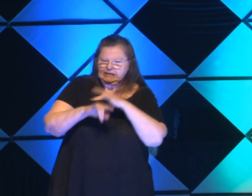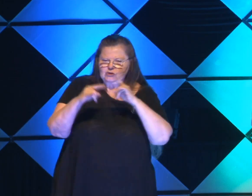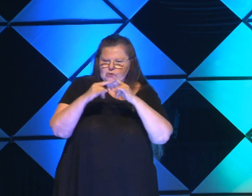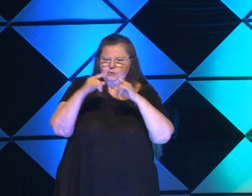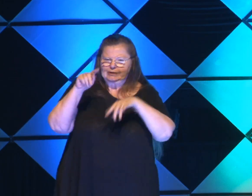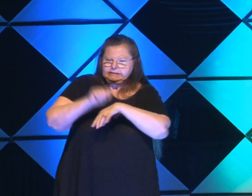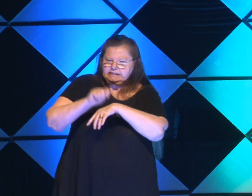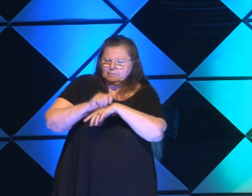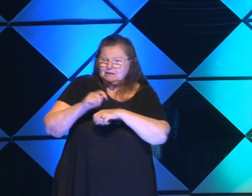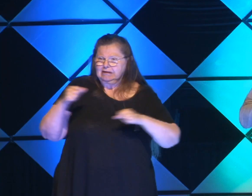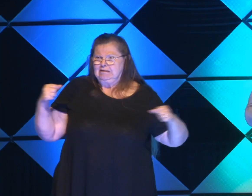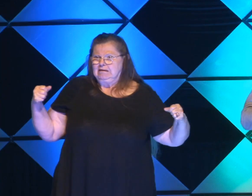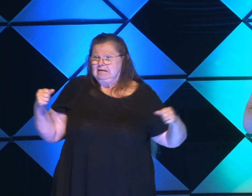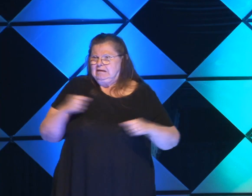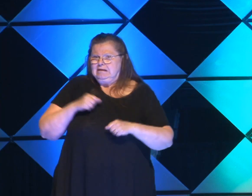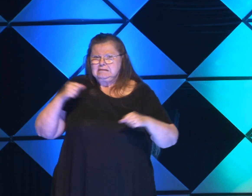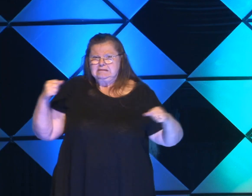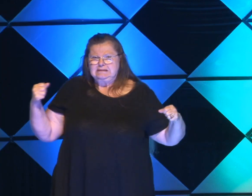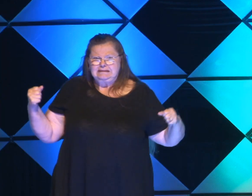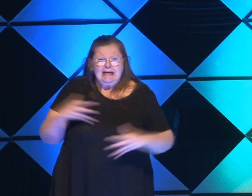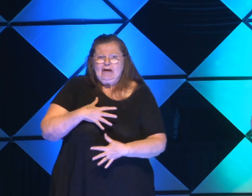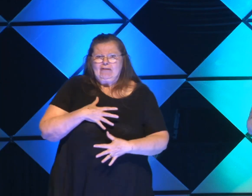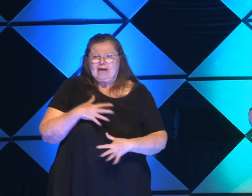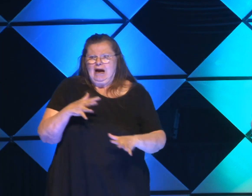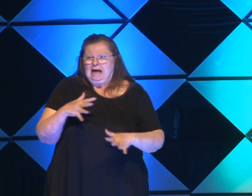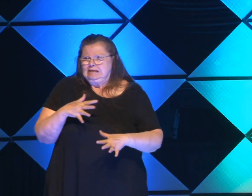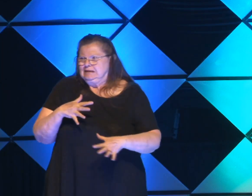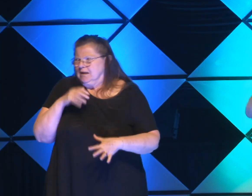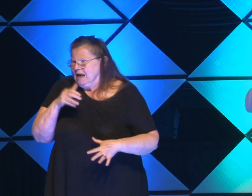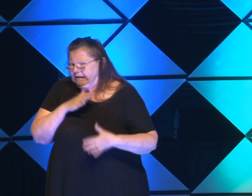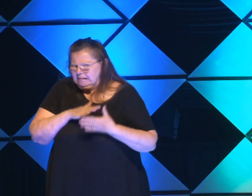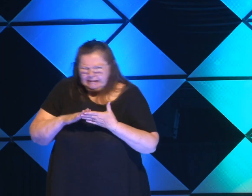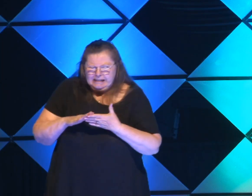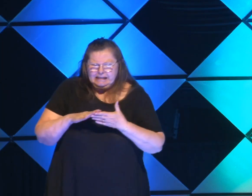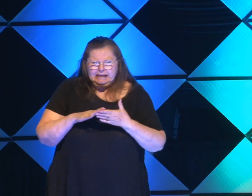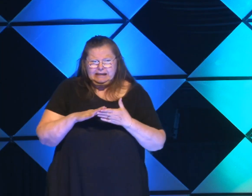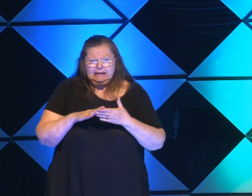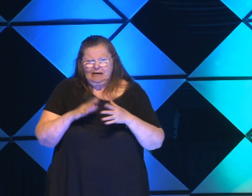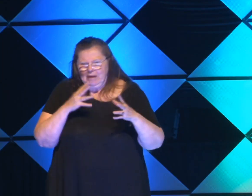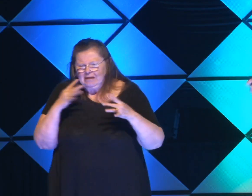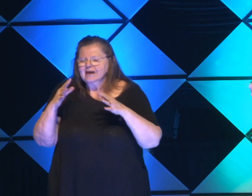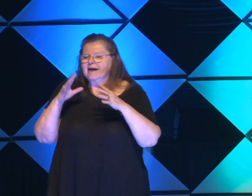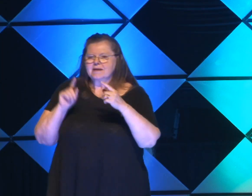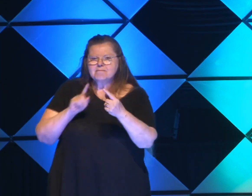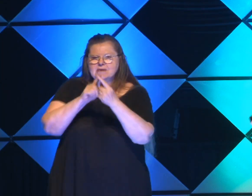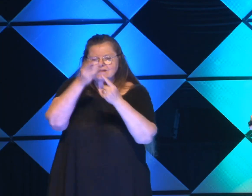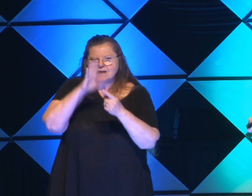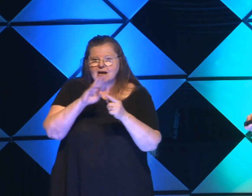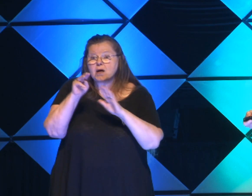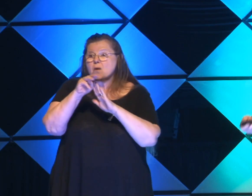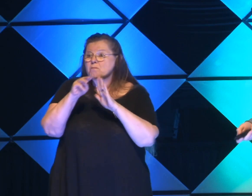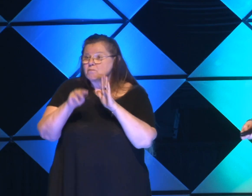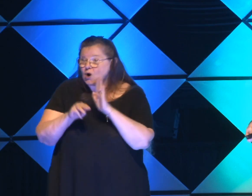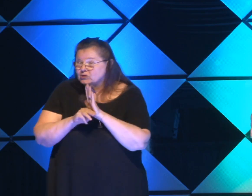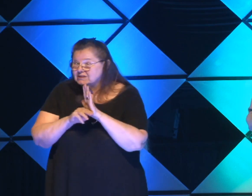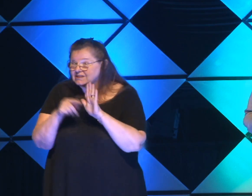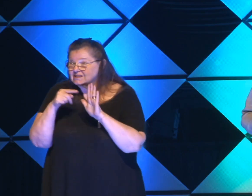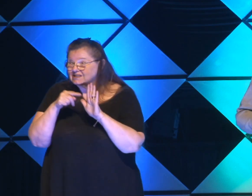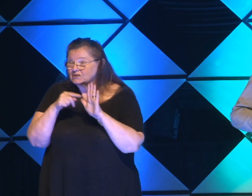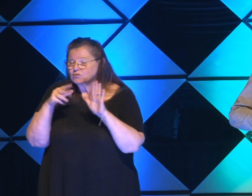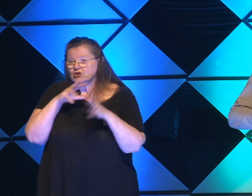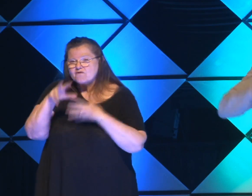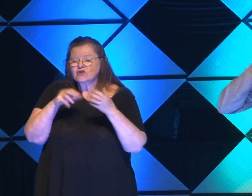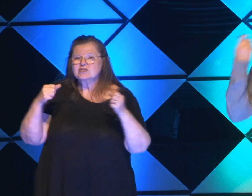out. And he says, oh no, what's going to happen to me? I'm a person of unclean lips. And he has this encounter with God. Moses is confused and scared and